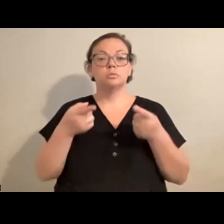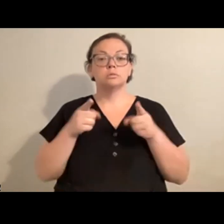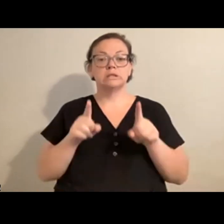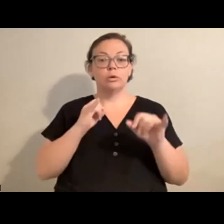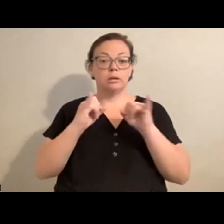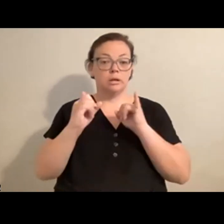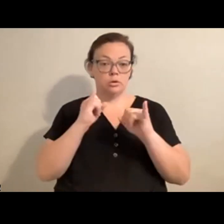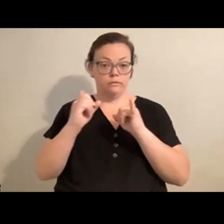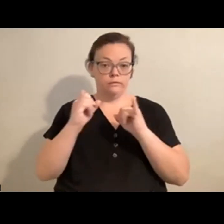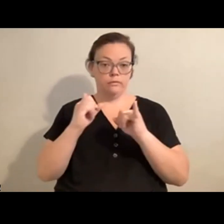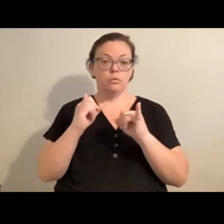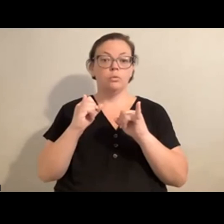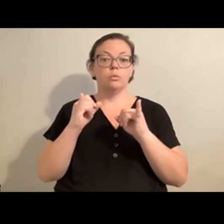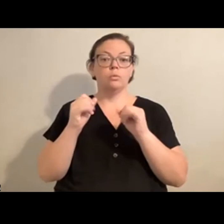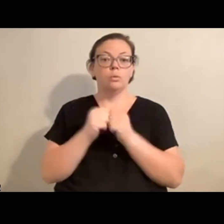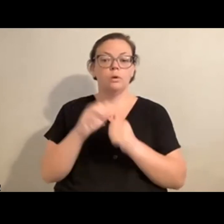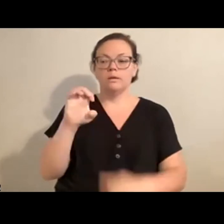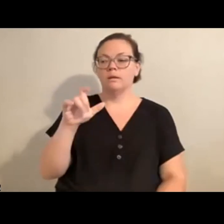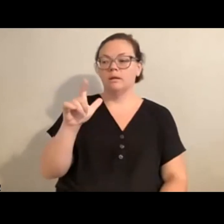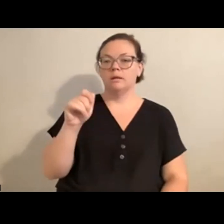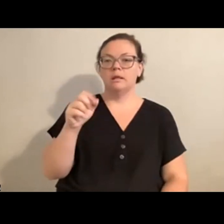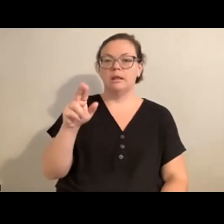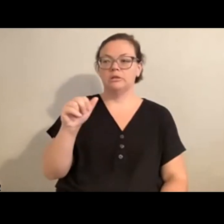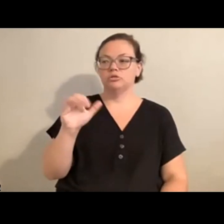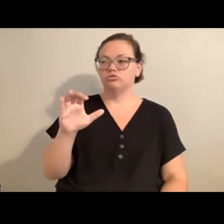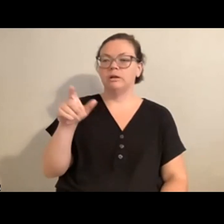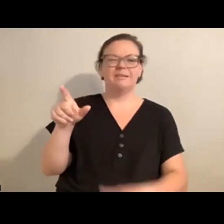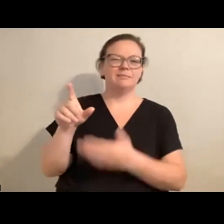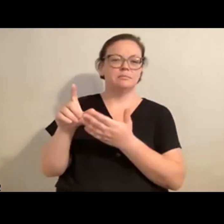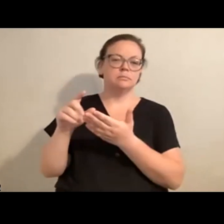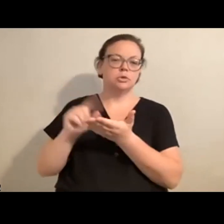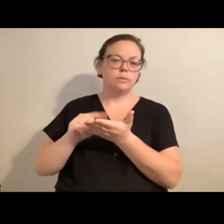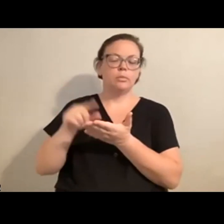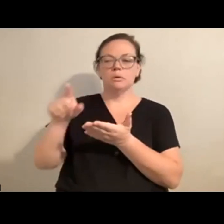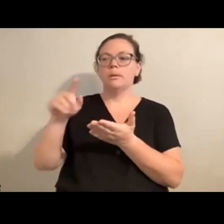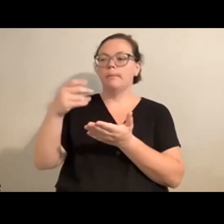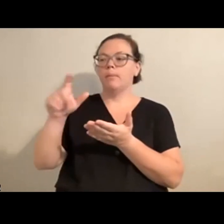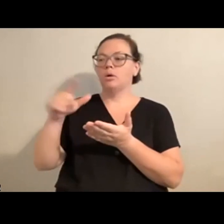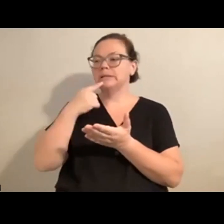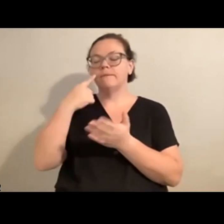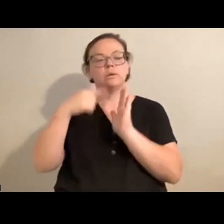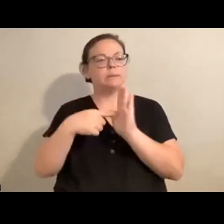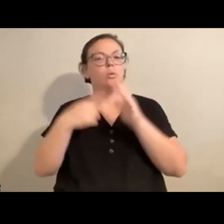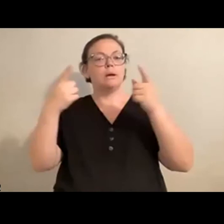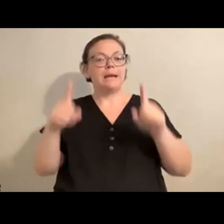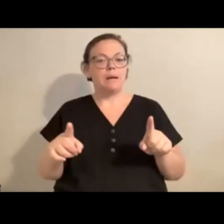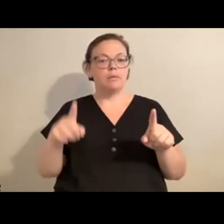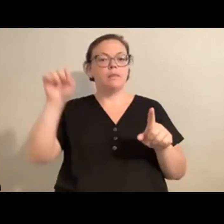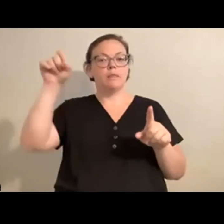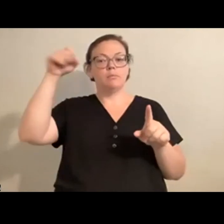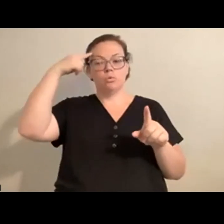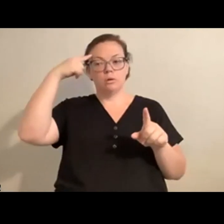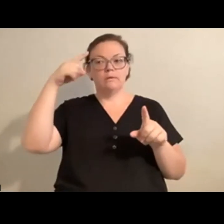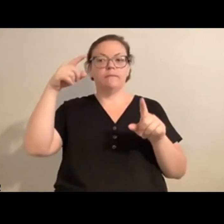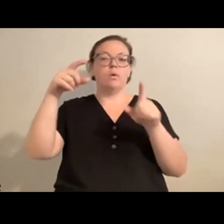with Electric Lit, Paul says, for example, when I appropriate the bureaucratic lexicon of